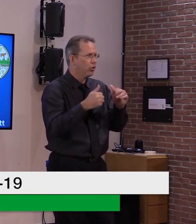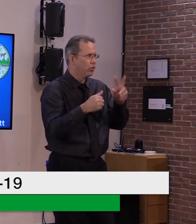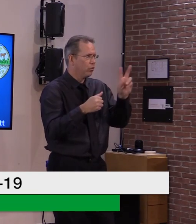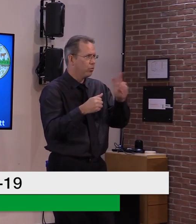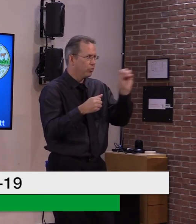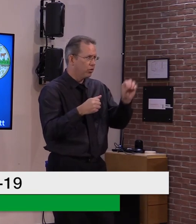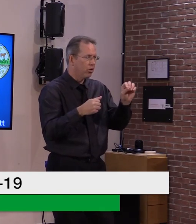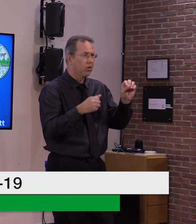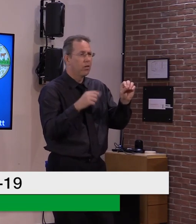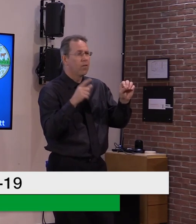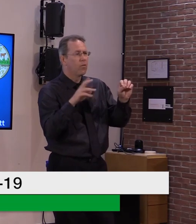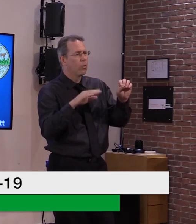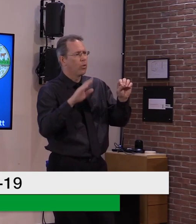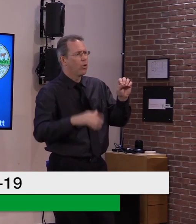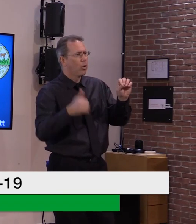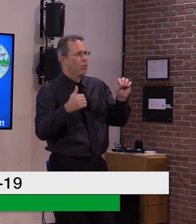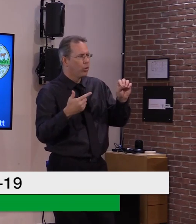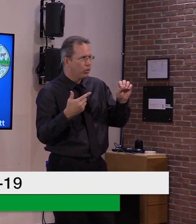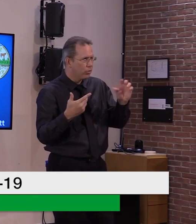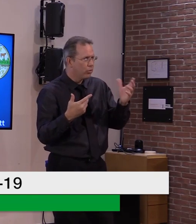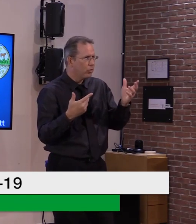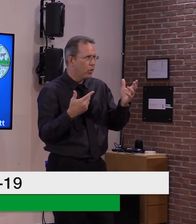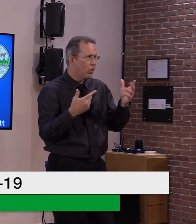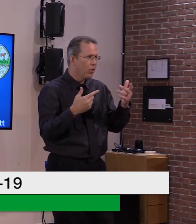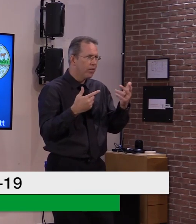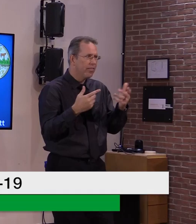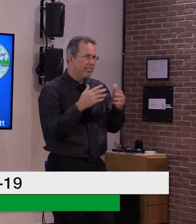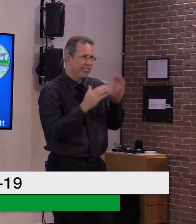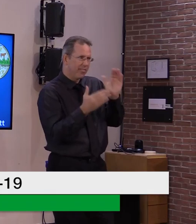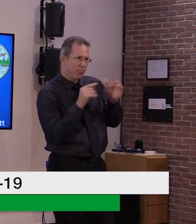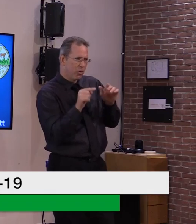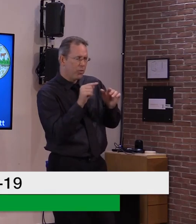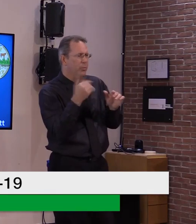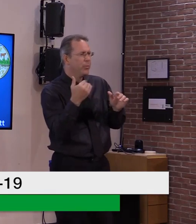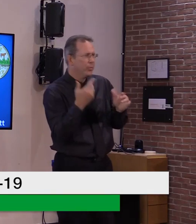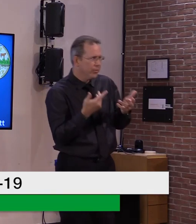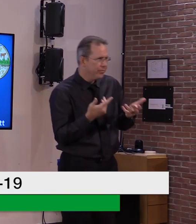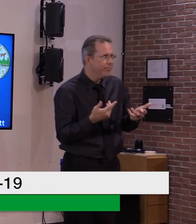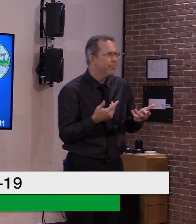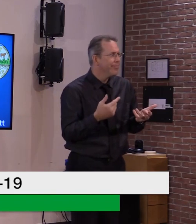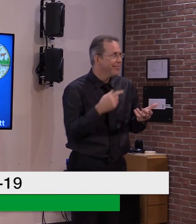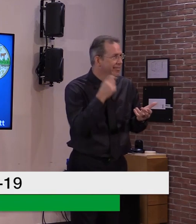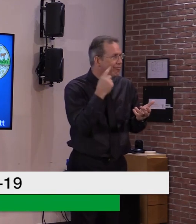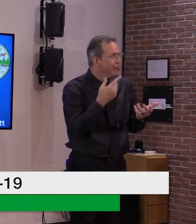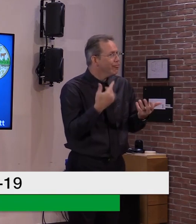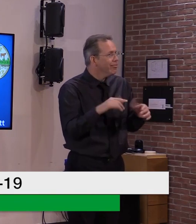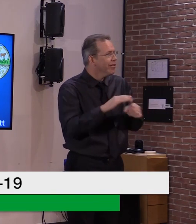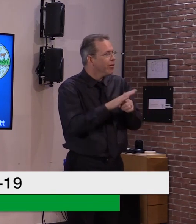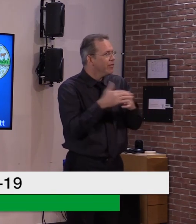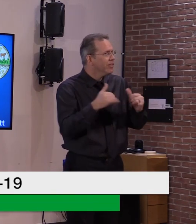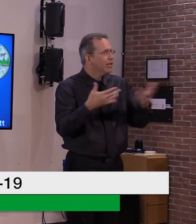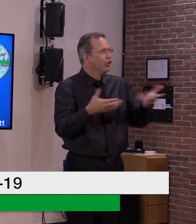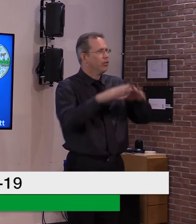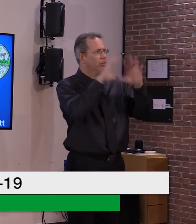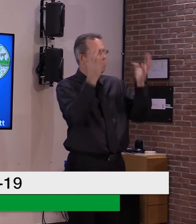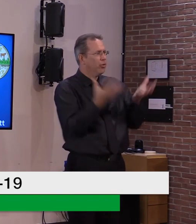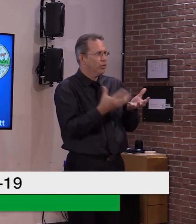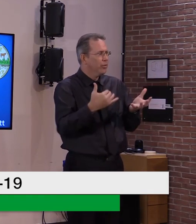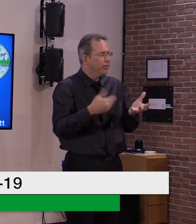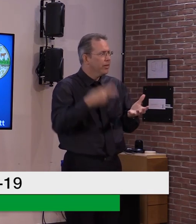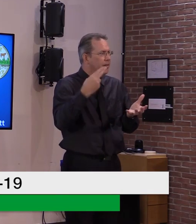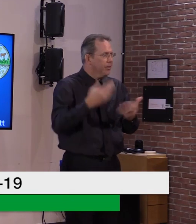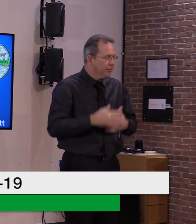no matter what the number is i regard it as very significant obviously and doesn't it